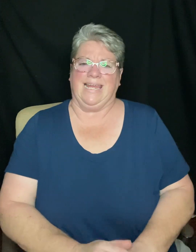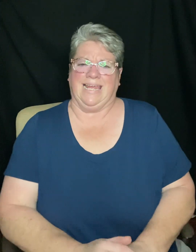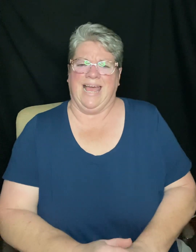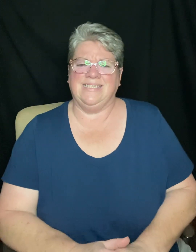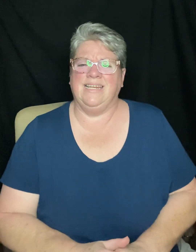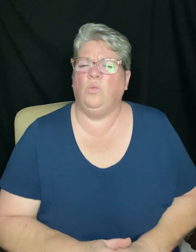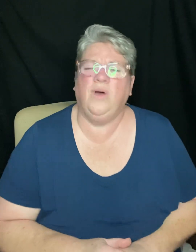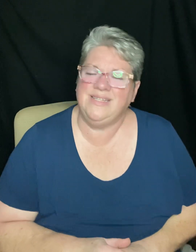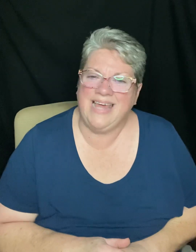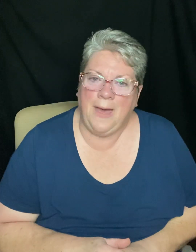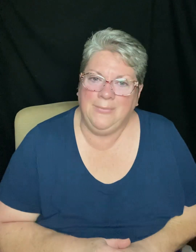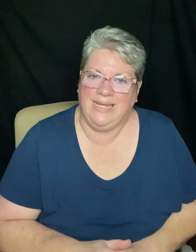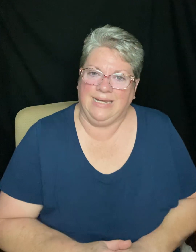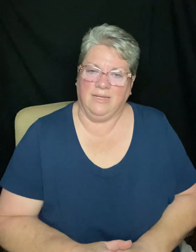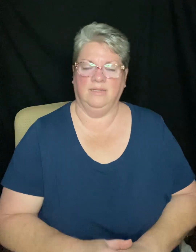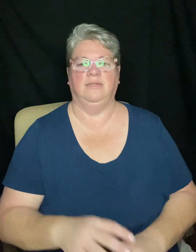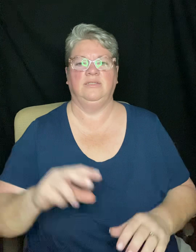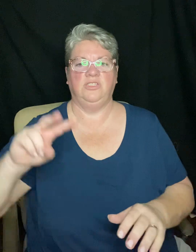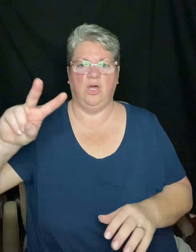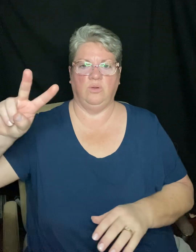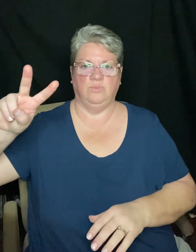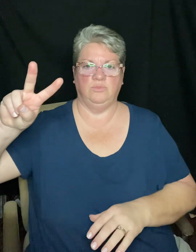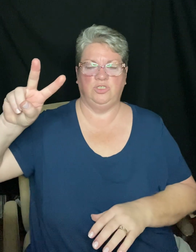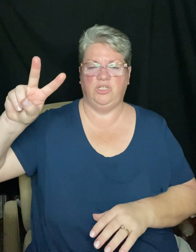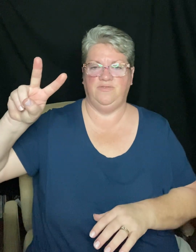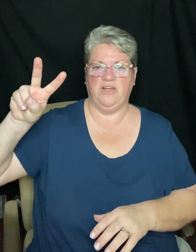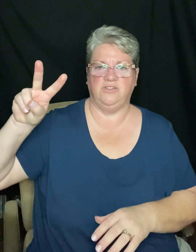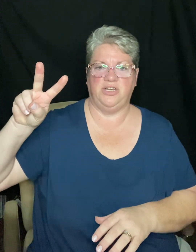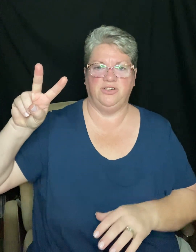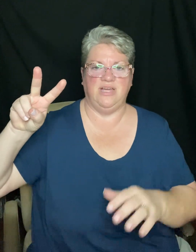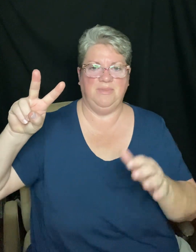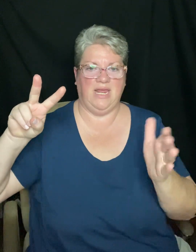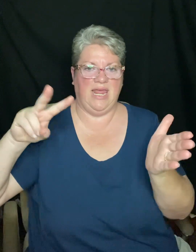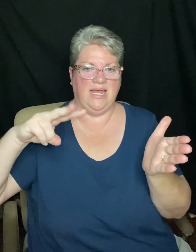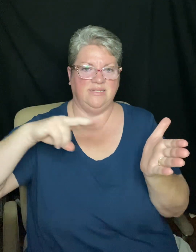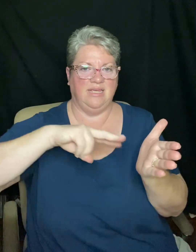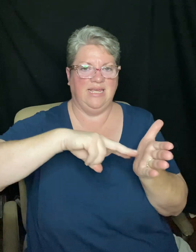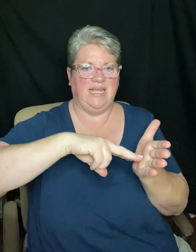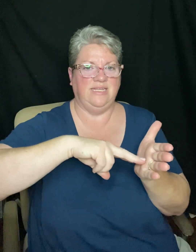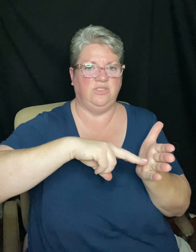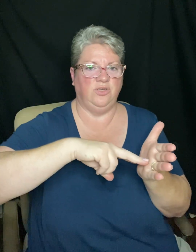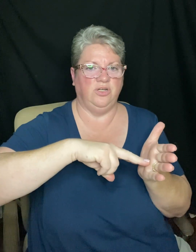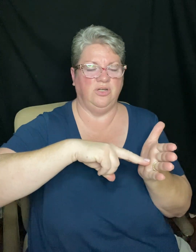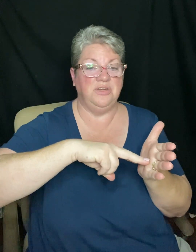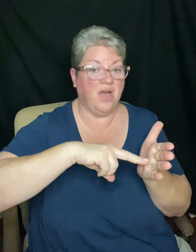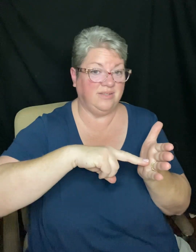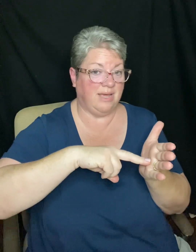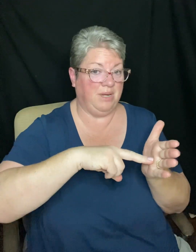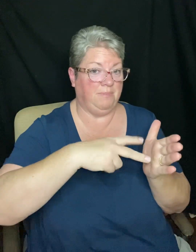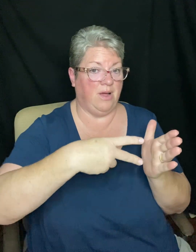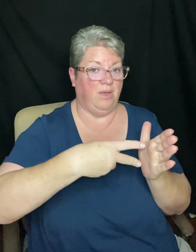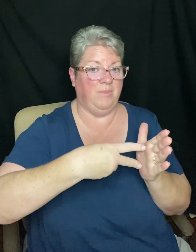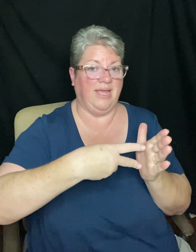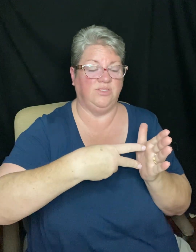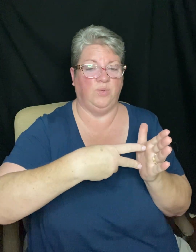Meaning, as in, what does that mean? So, 2 fingers on your dominant hand into your non-dominant palm and